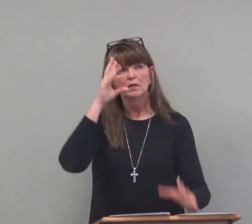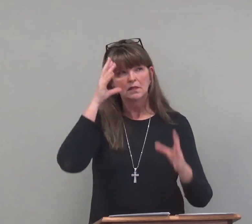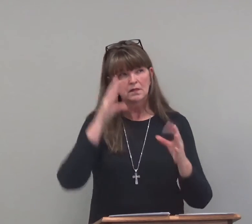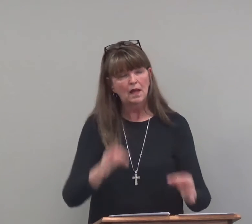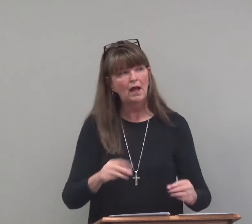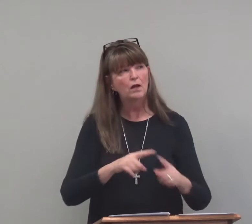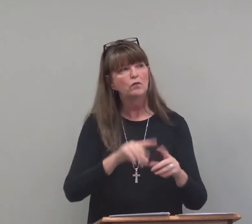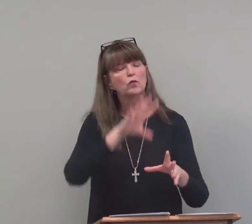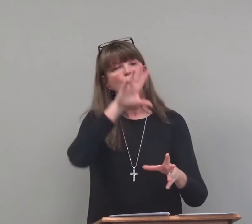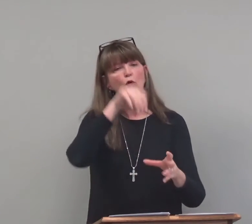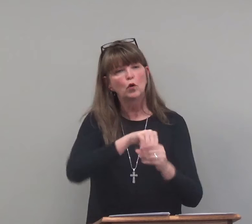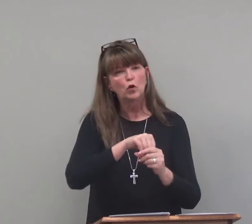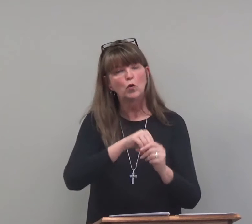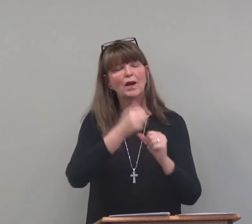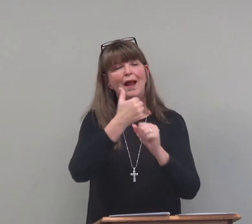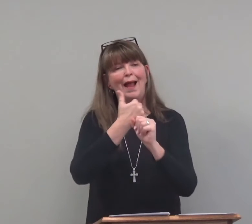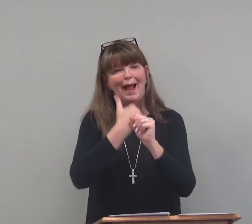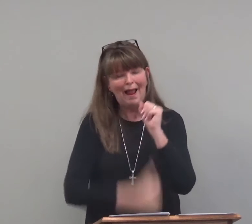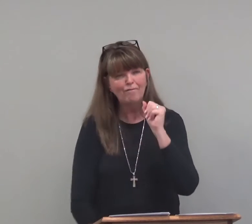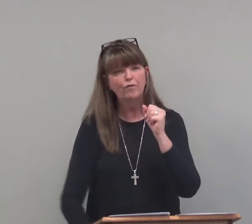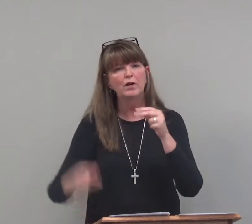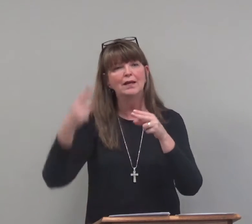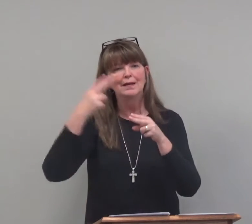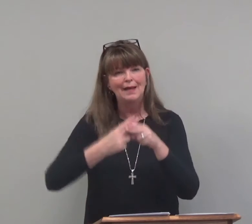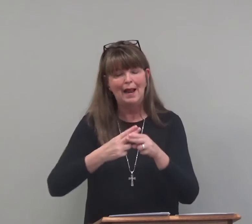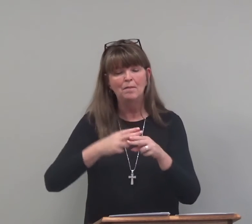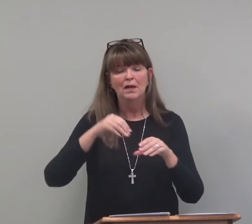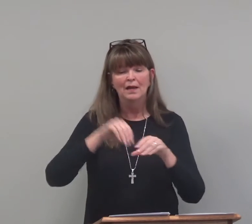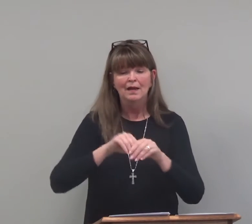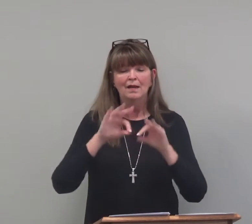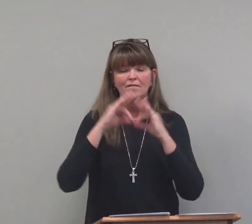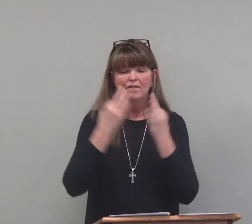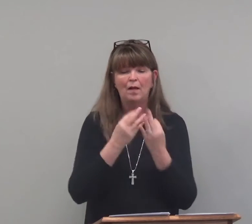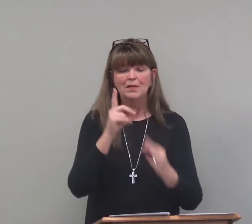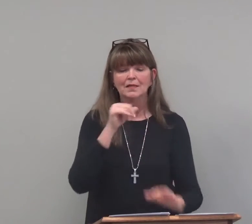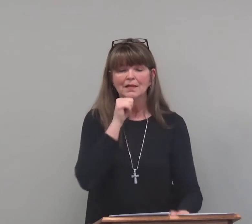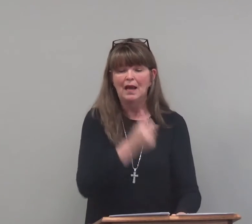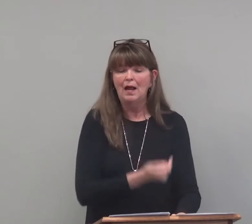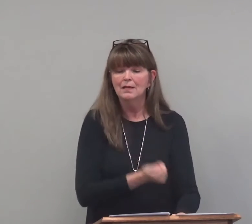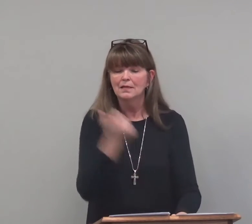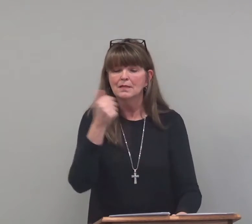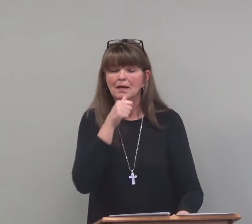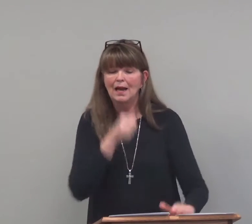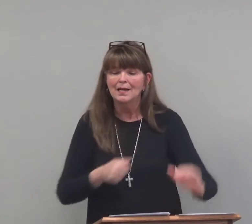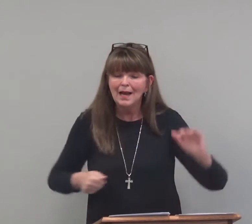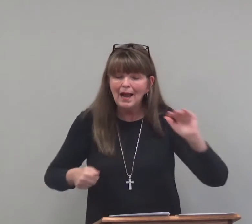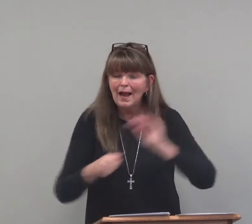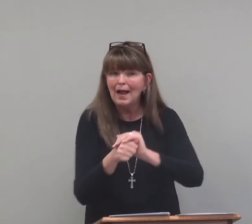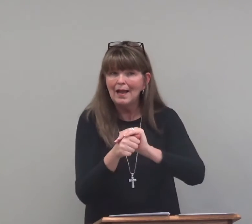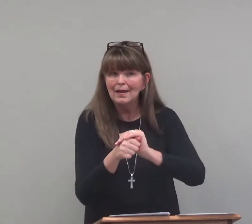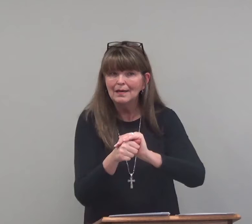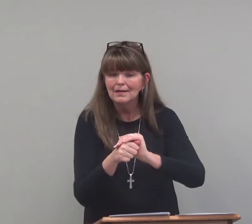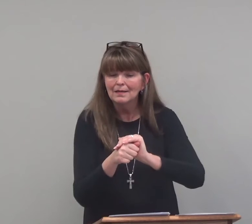glad that Matthew decided to include everyone. that he did not hide